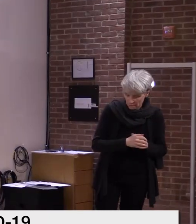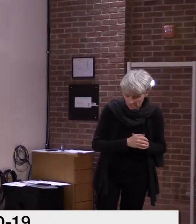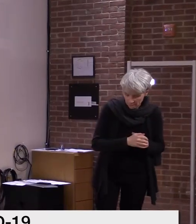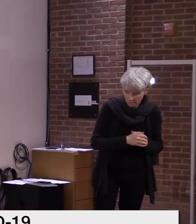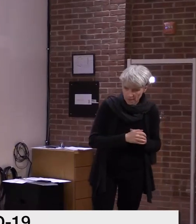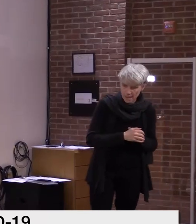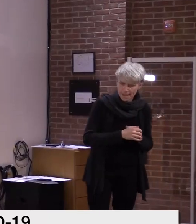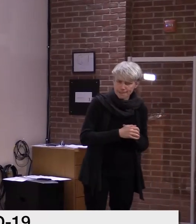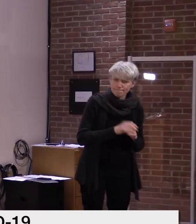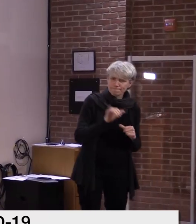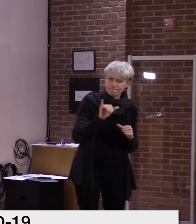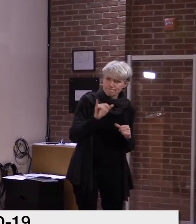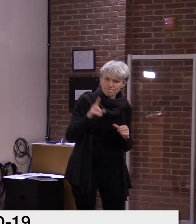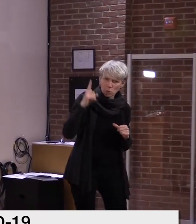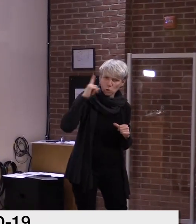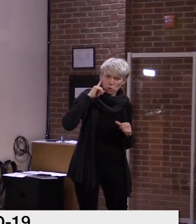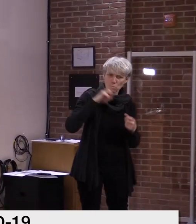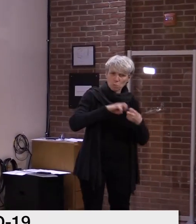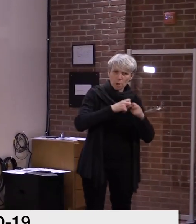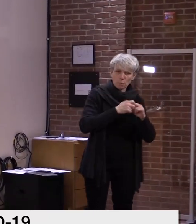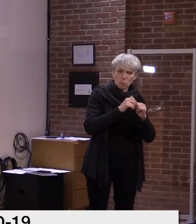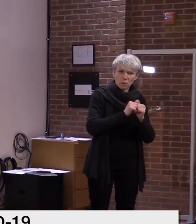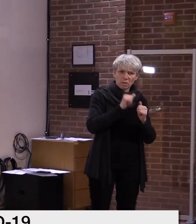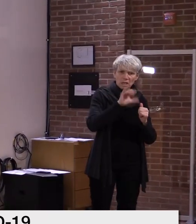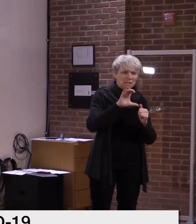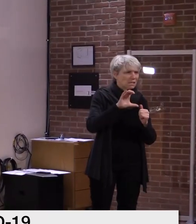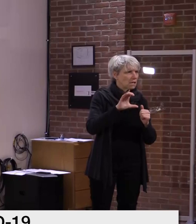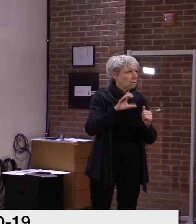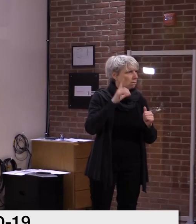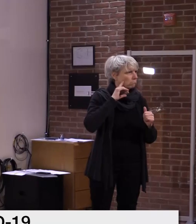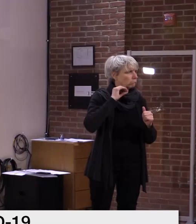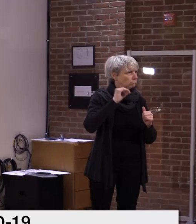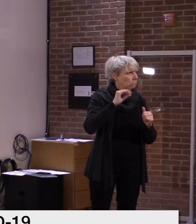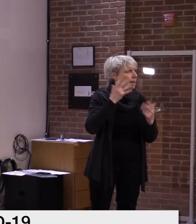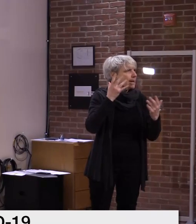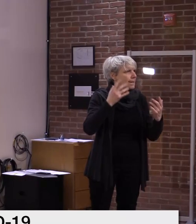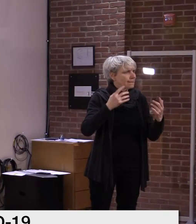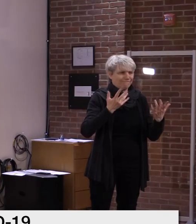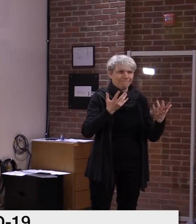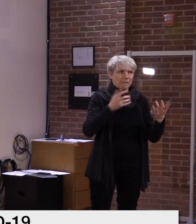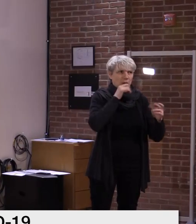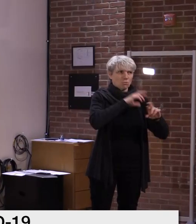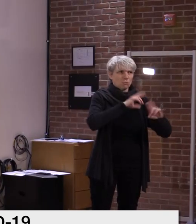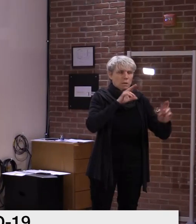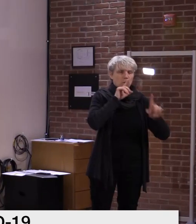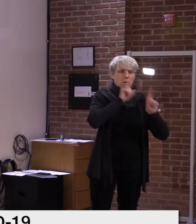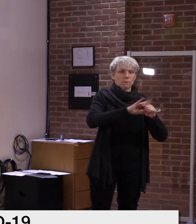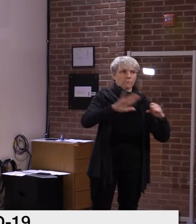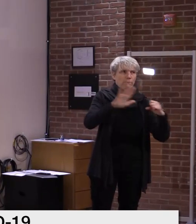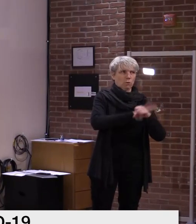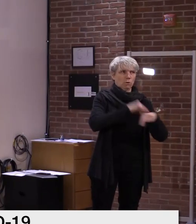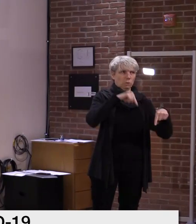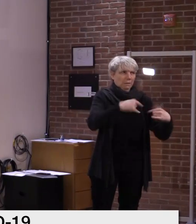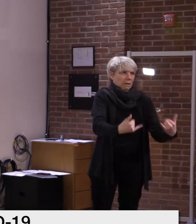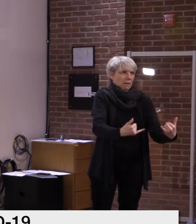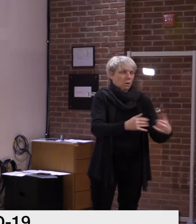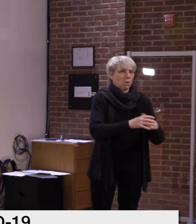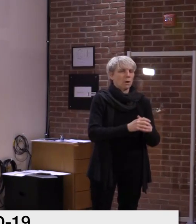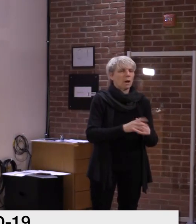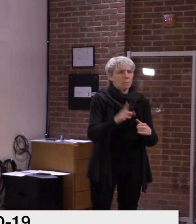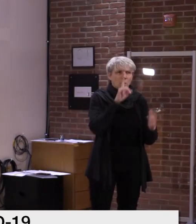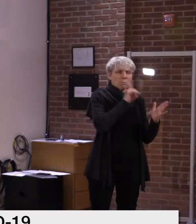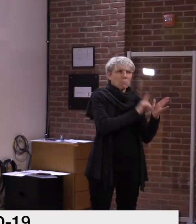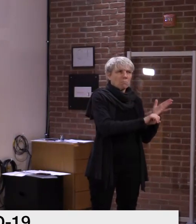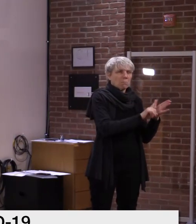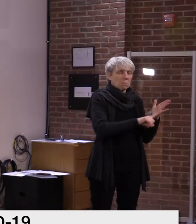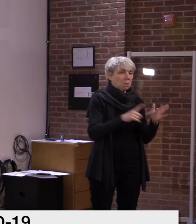I haven't heard that, Tom, but and I'm not going to be able to clarify it at the podium, but let me look into it. I have not heard